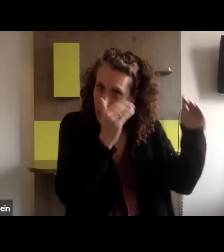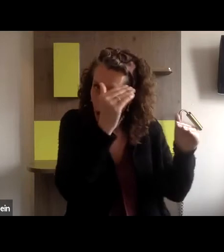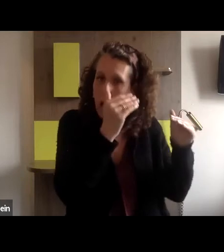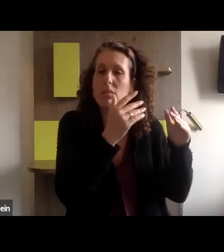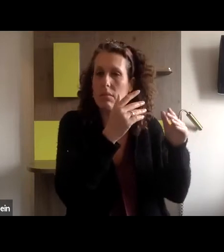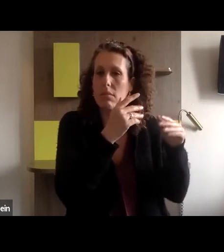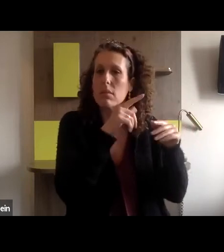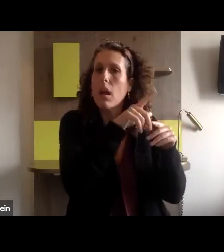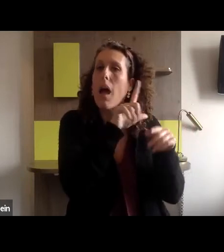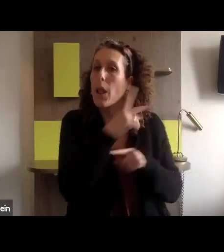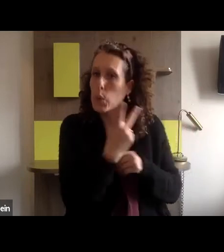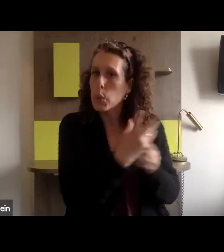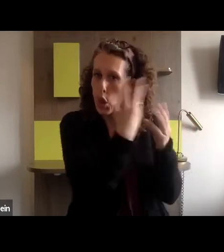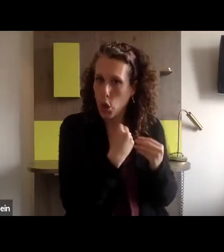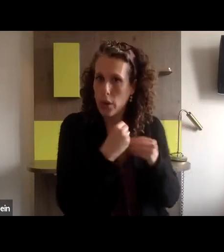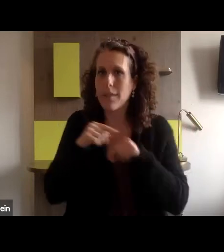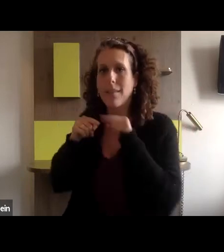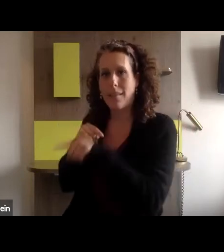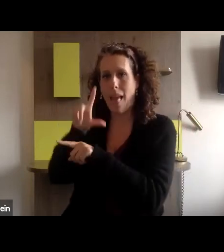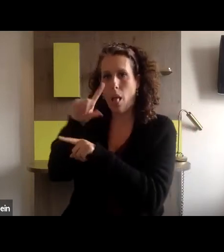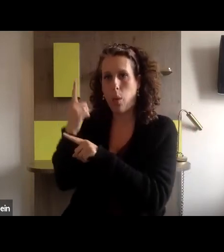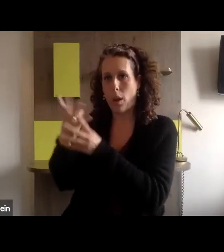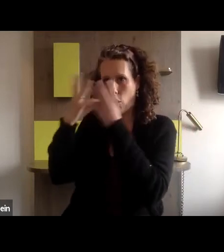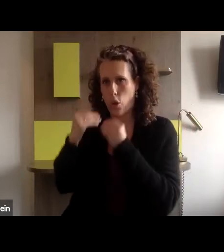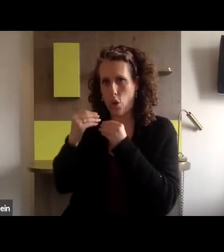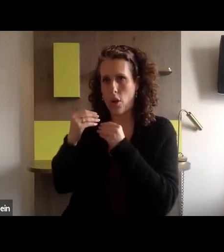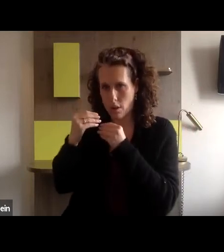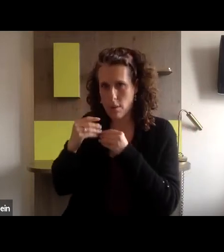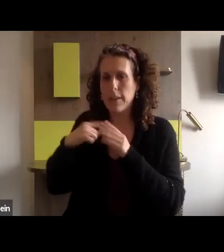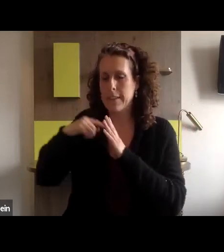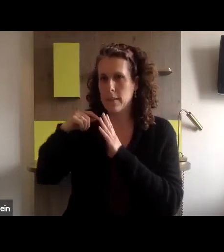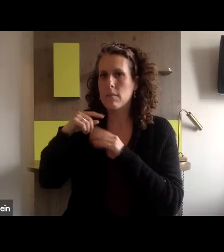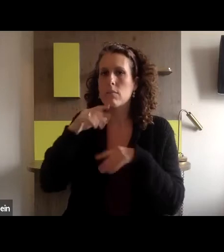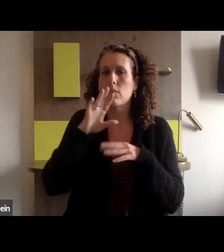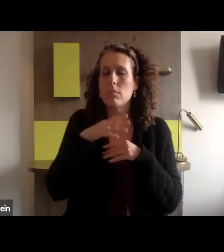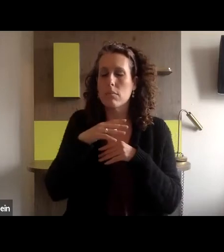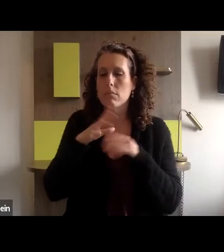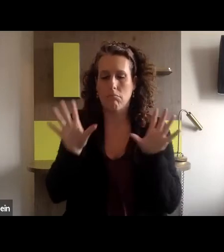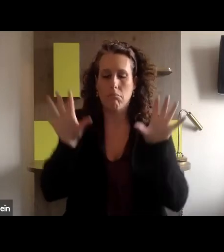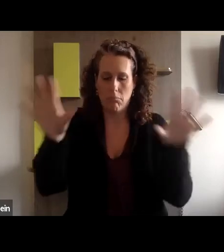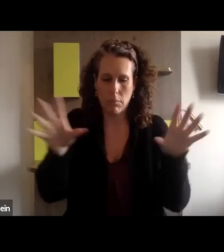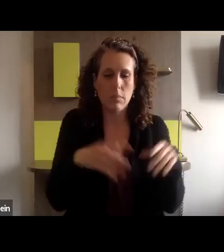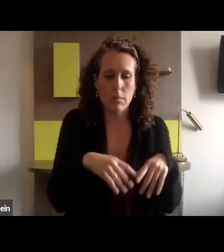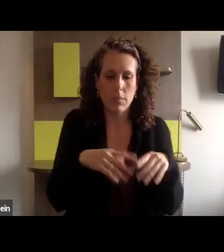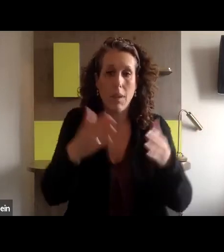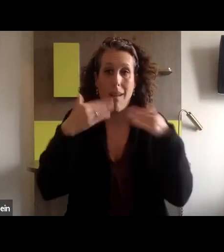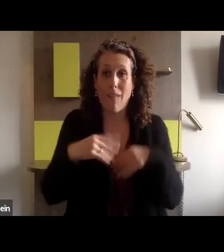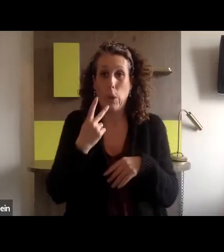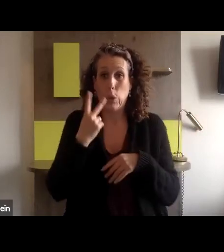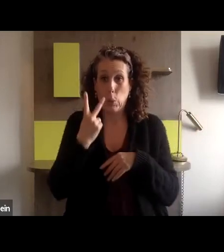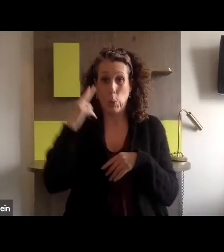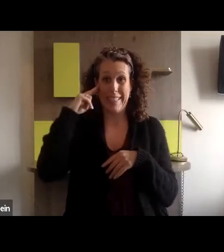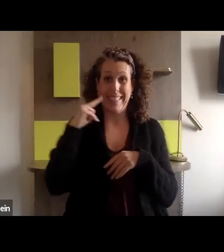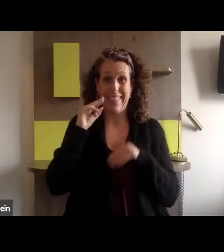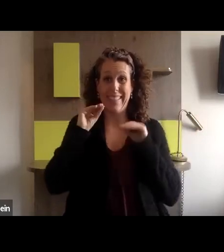learned it as an adult. And we had a team of 2 deaf sign language teachers who were